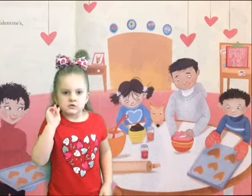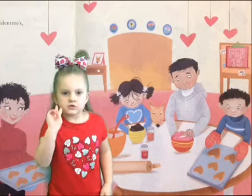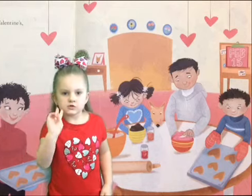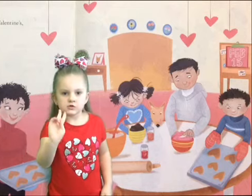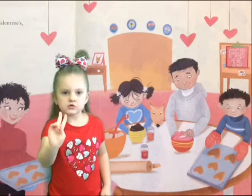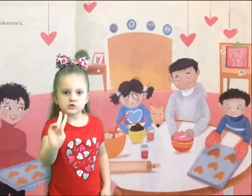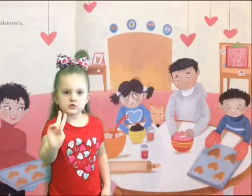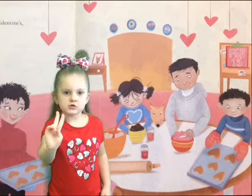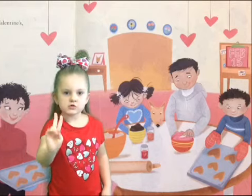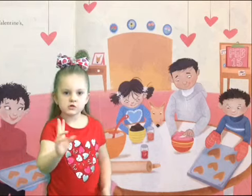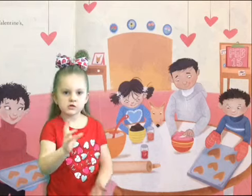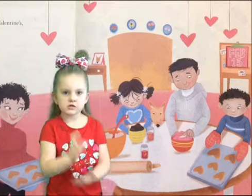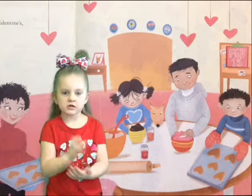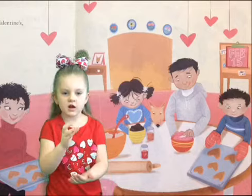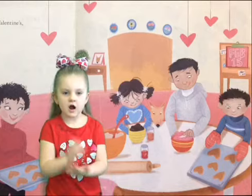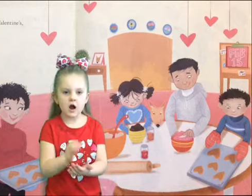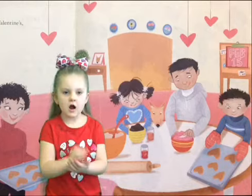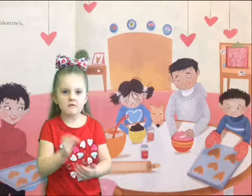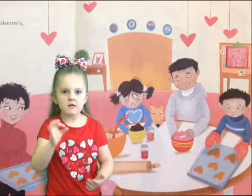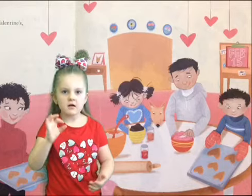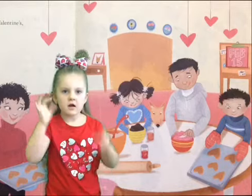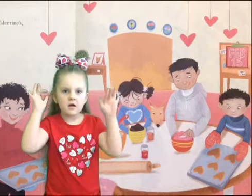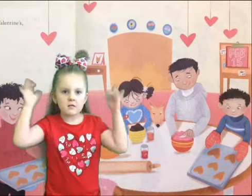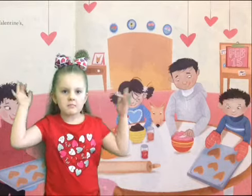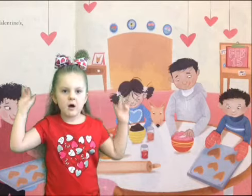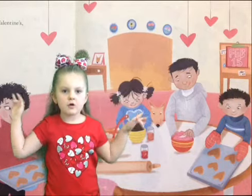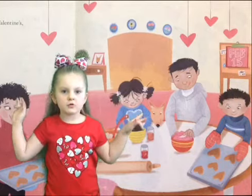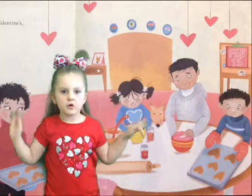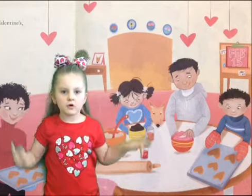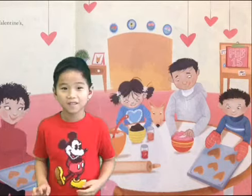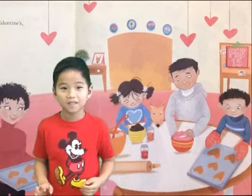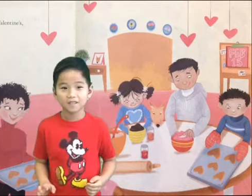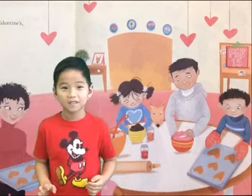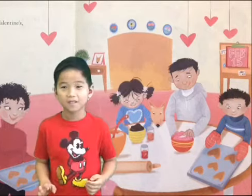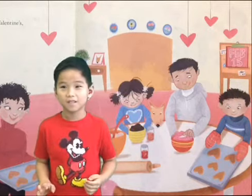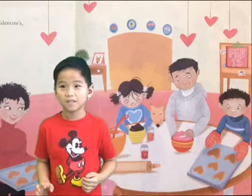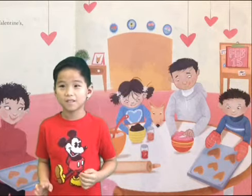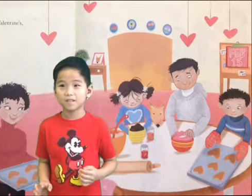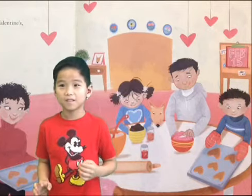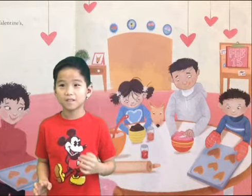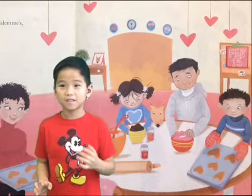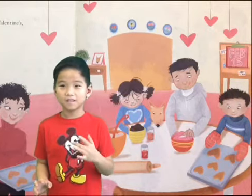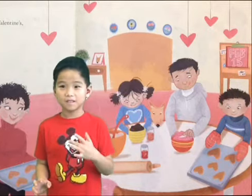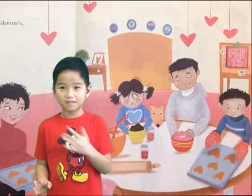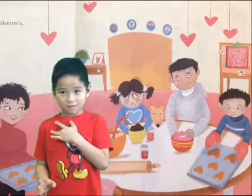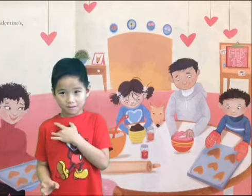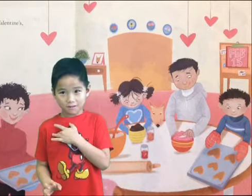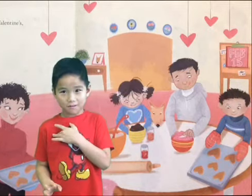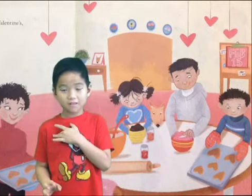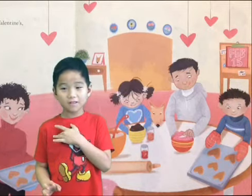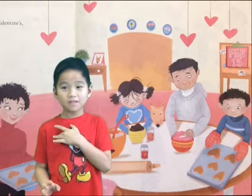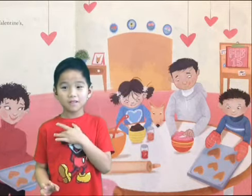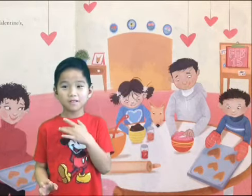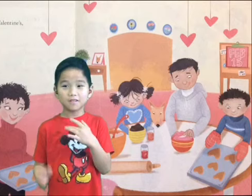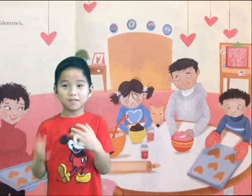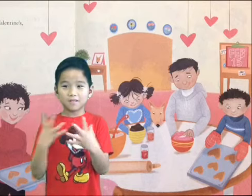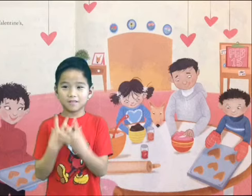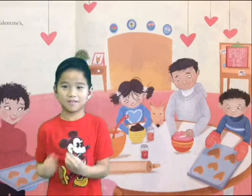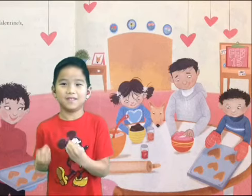two cups of sparkles, and a